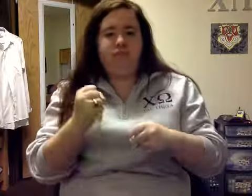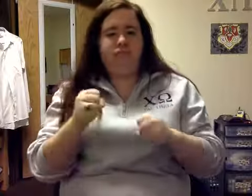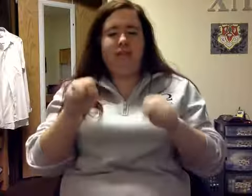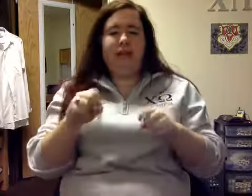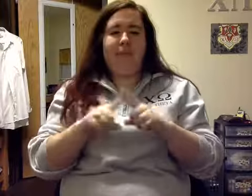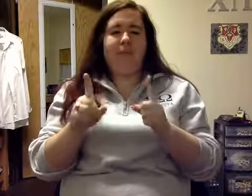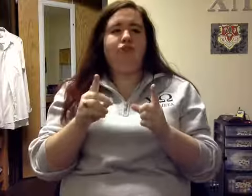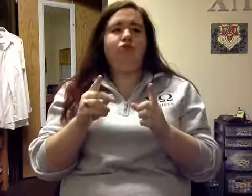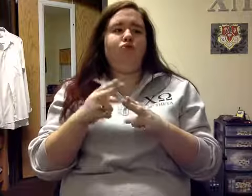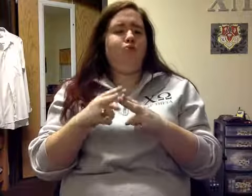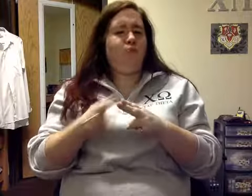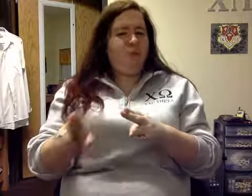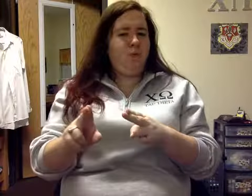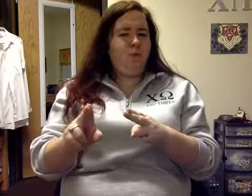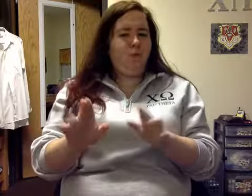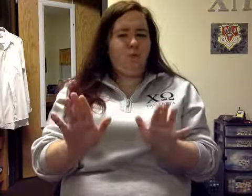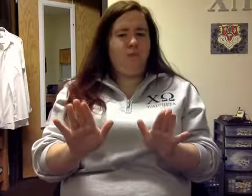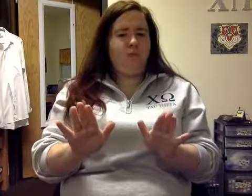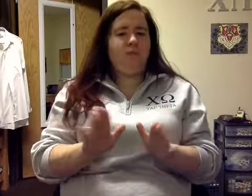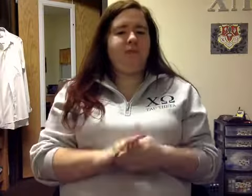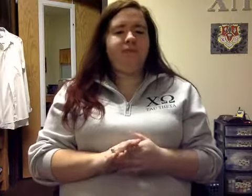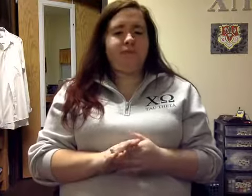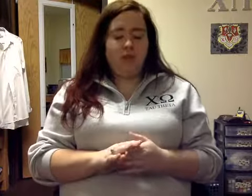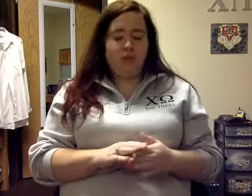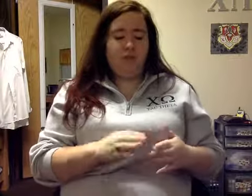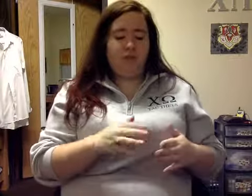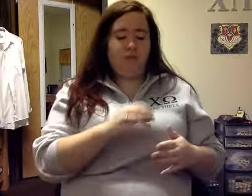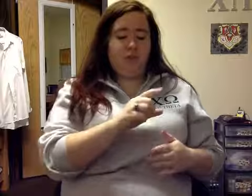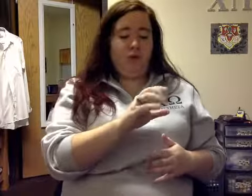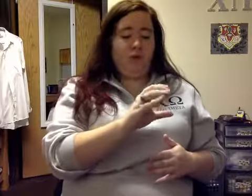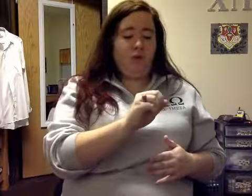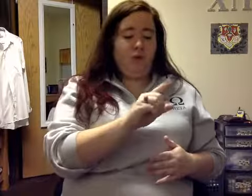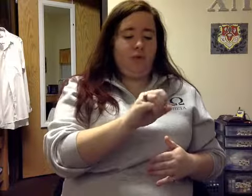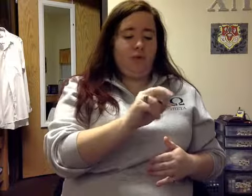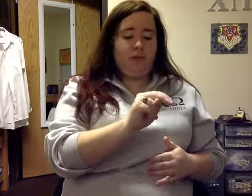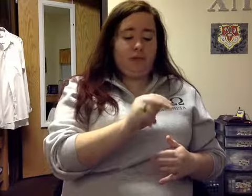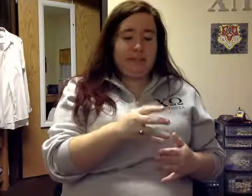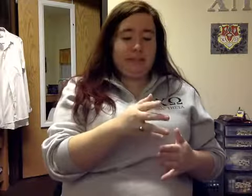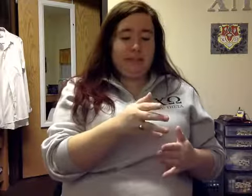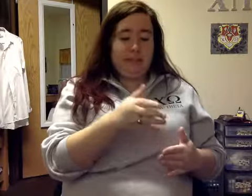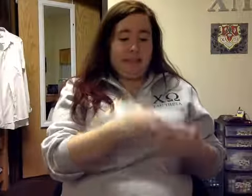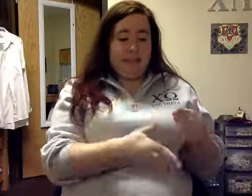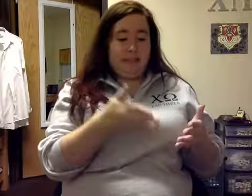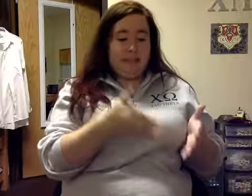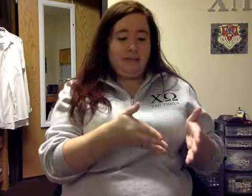the doctor gets to the end of the colon, those feelings go away, and this is when they really get the good